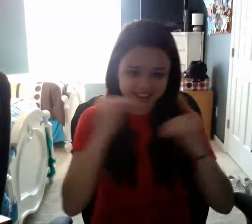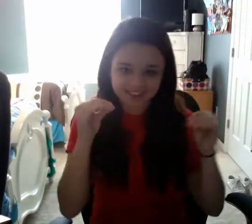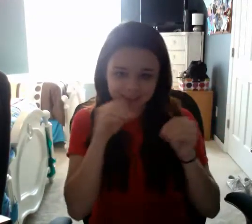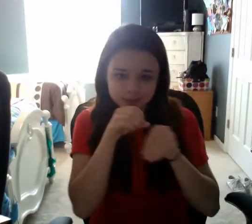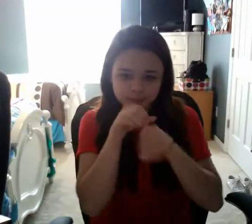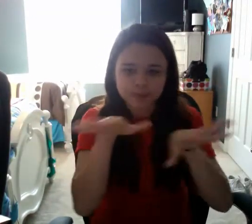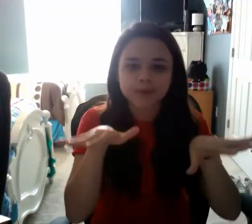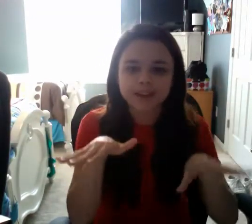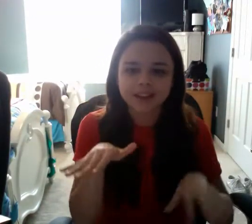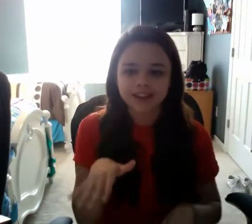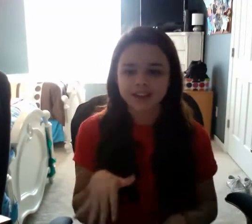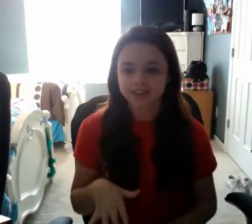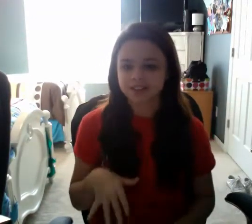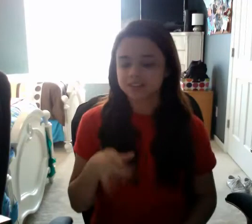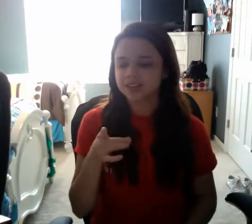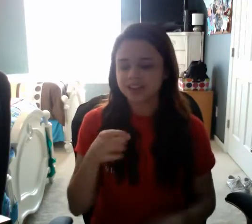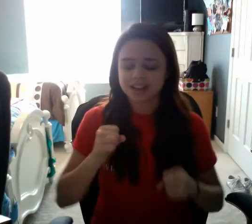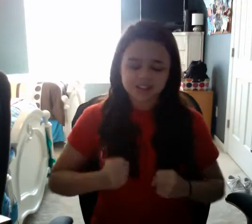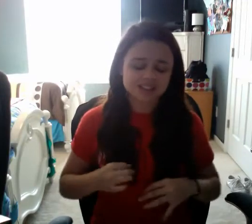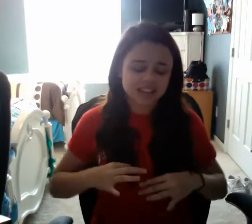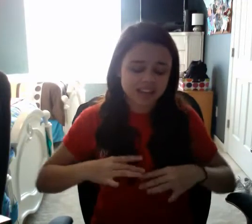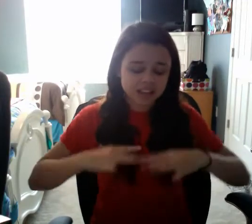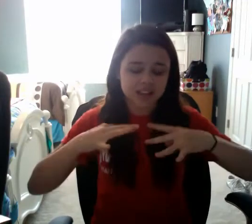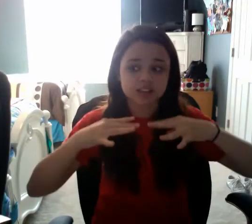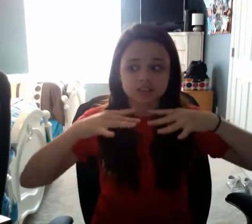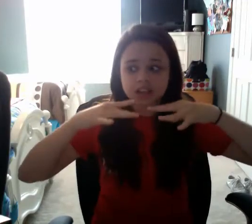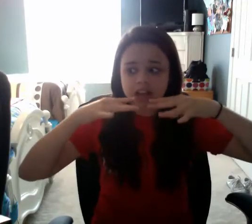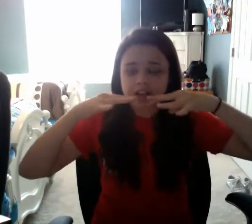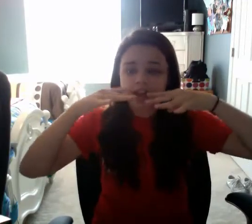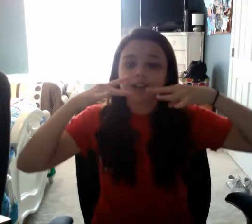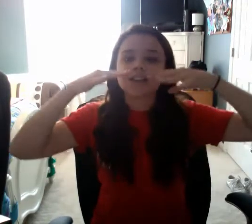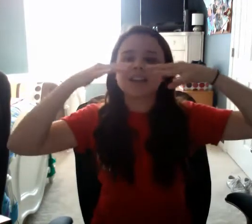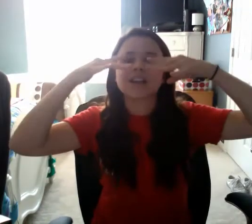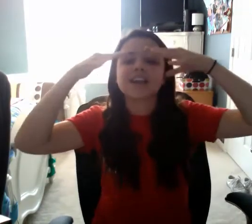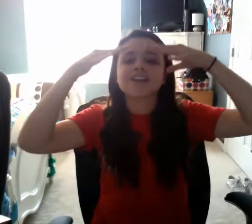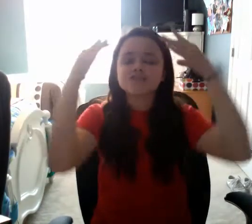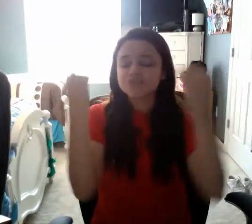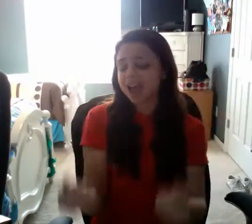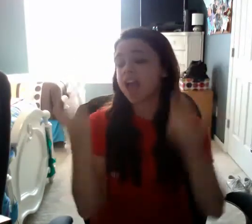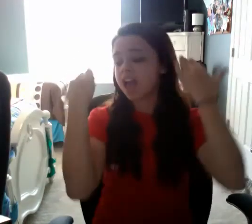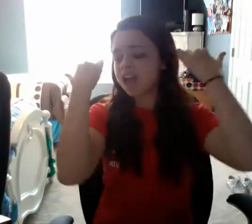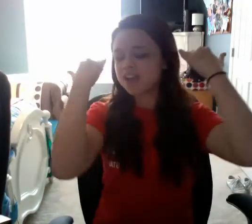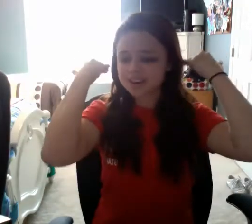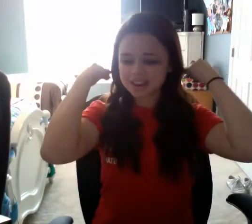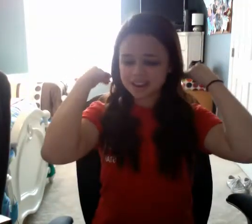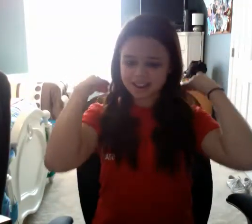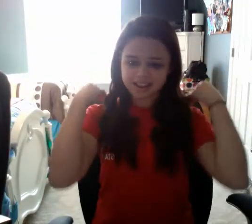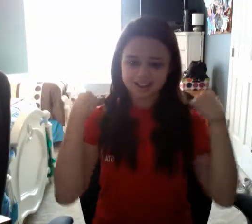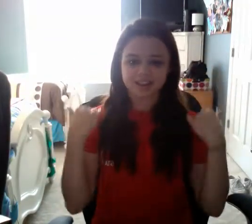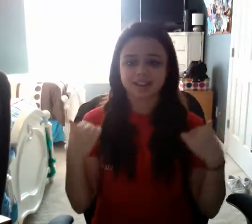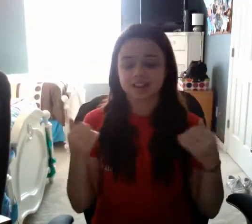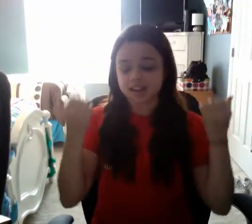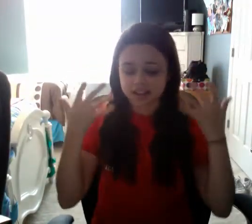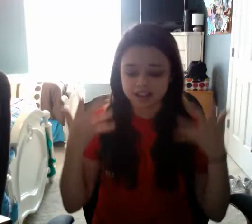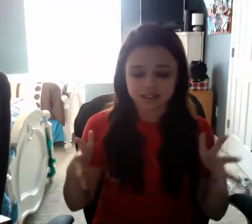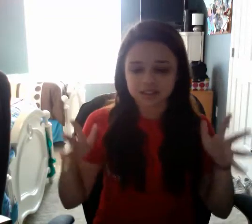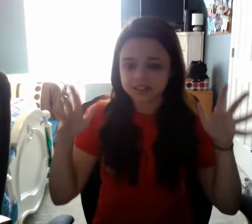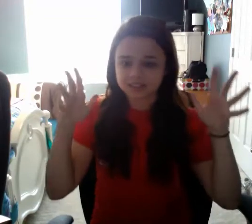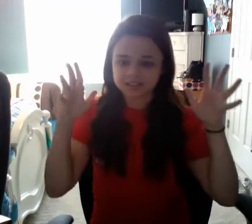he's the reason why You're drowning, you're drowning, you're drowning And I